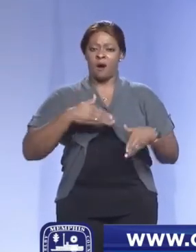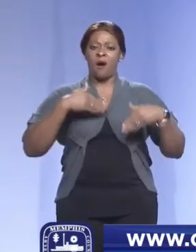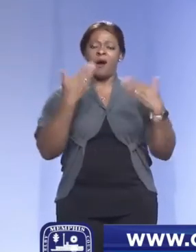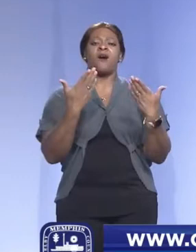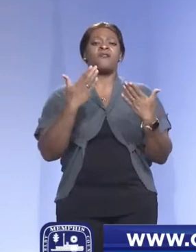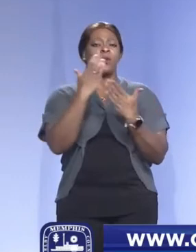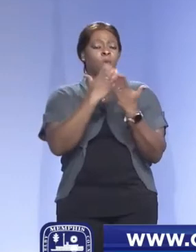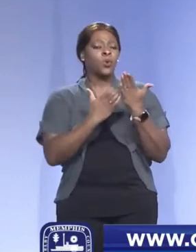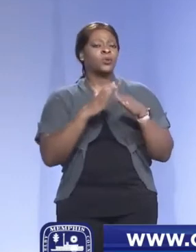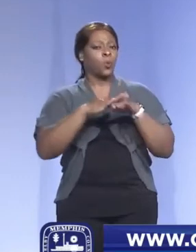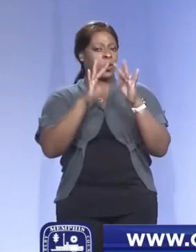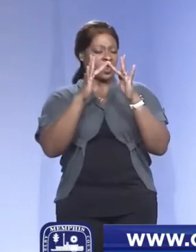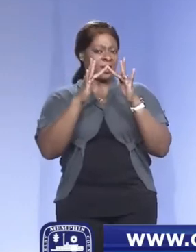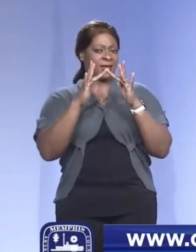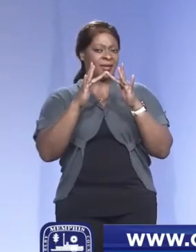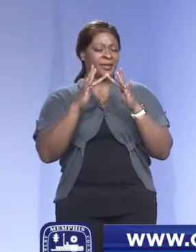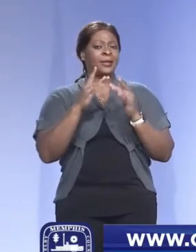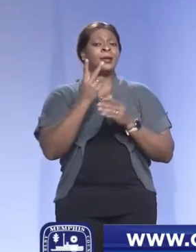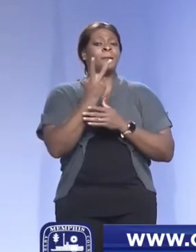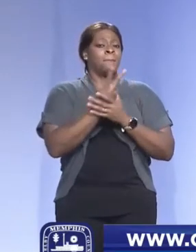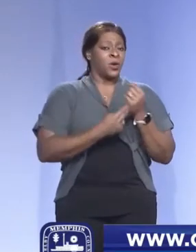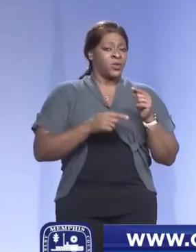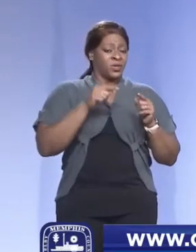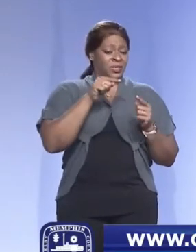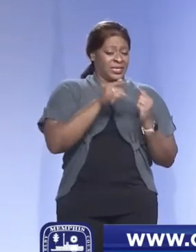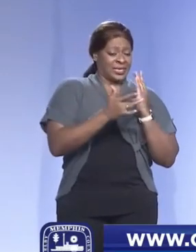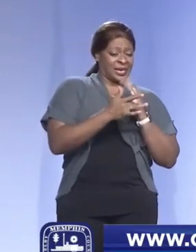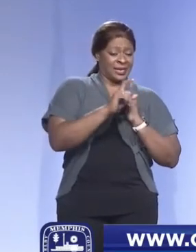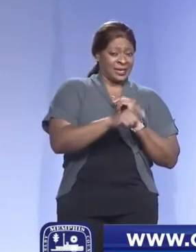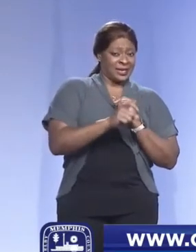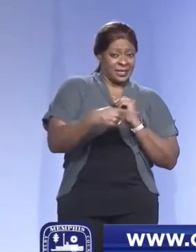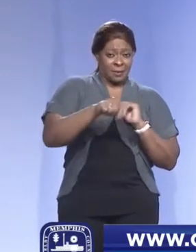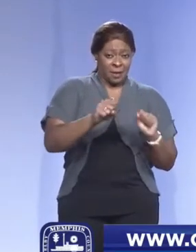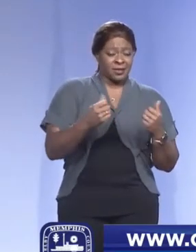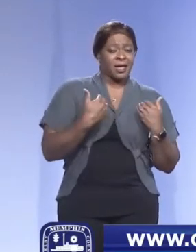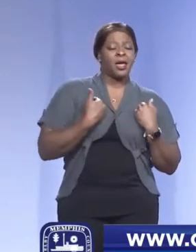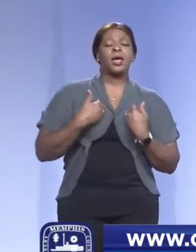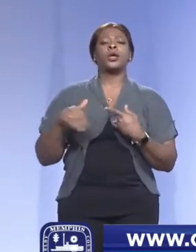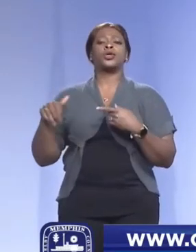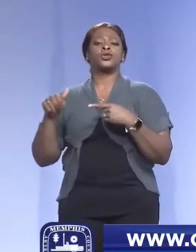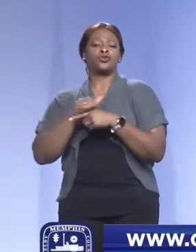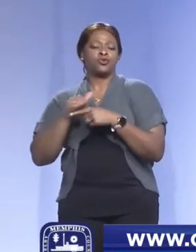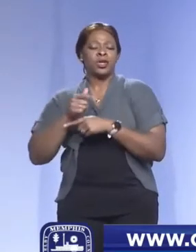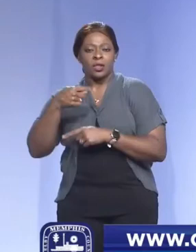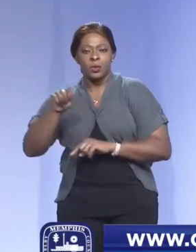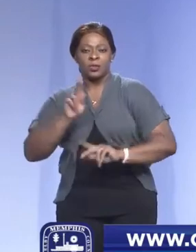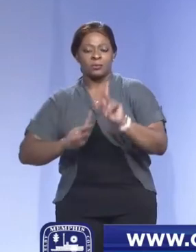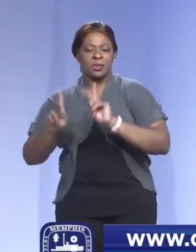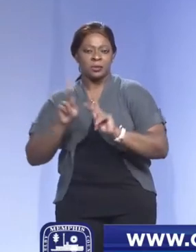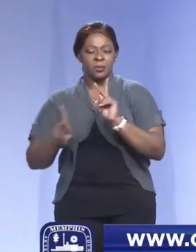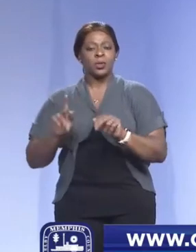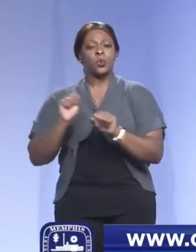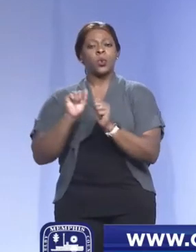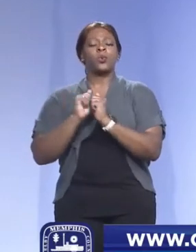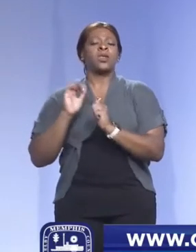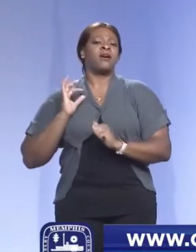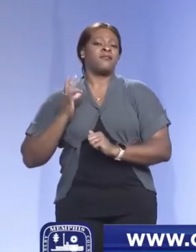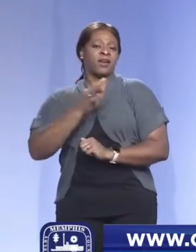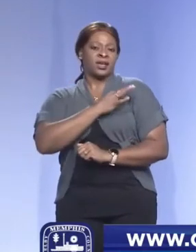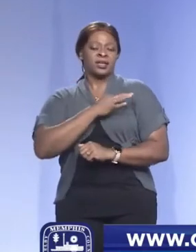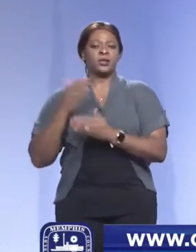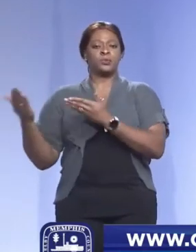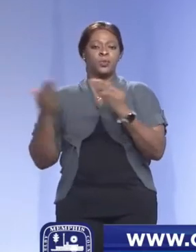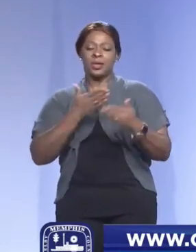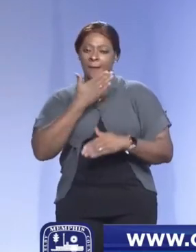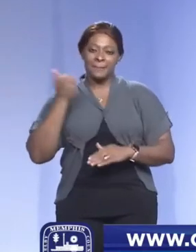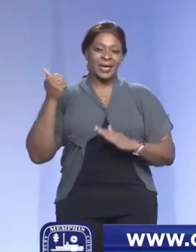content online, both in terms of the technical needs they may have and the trained personnel who work with our faculty to bring out the very